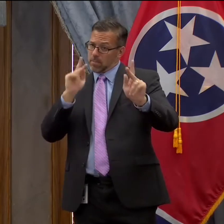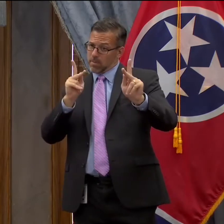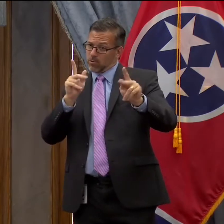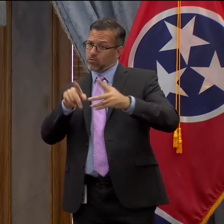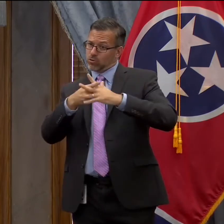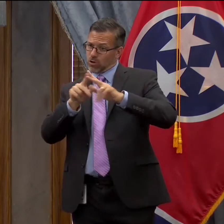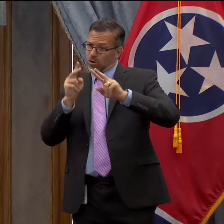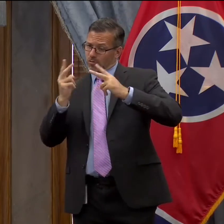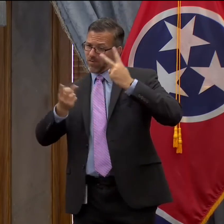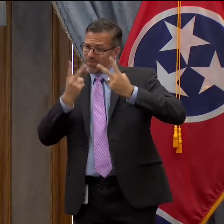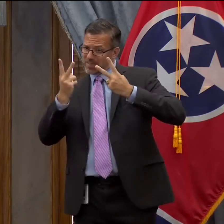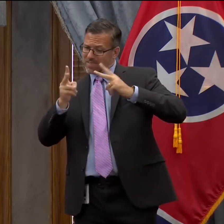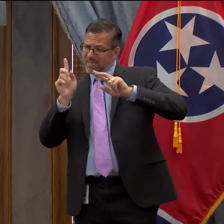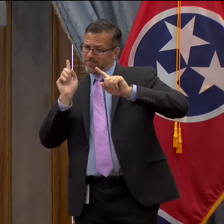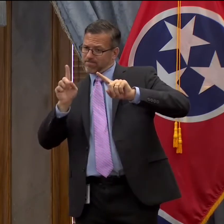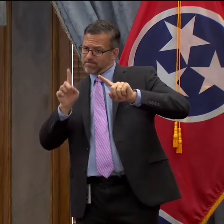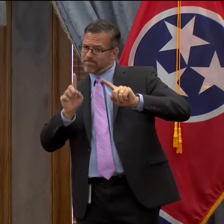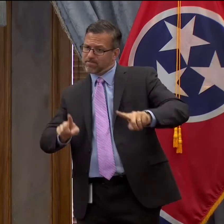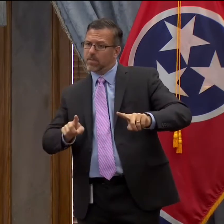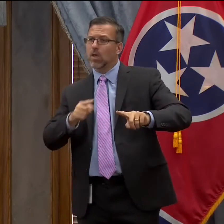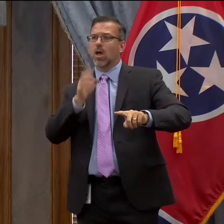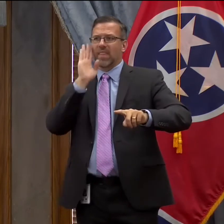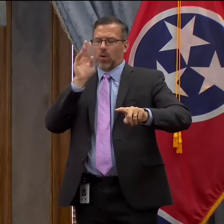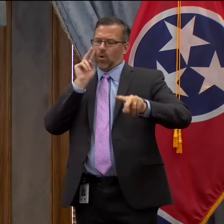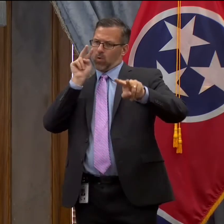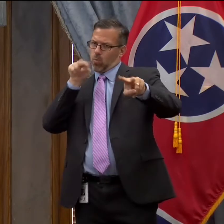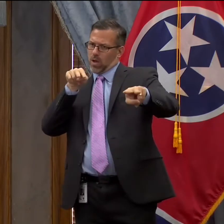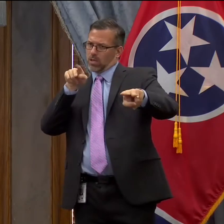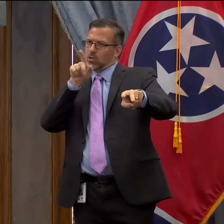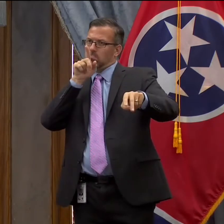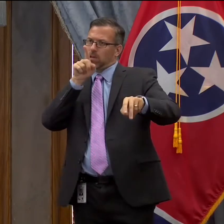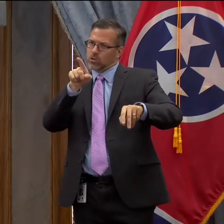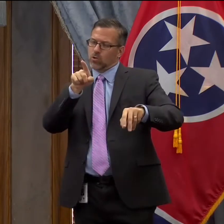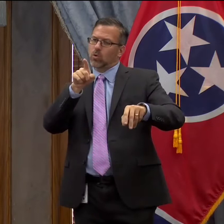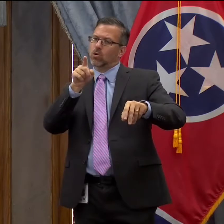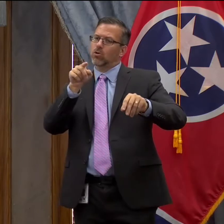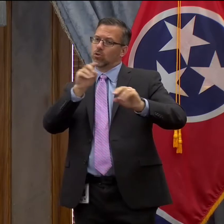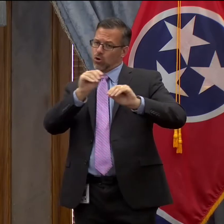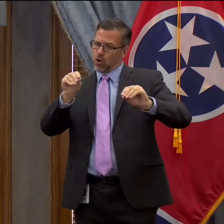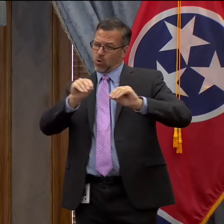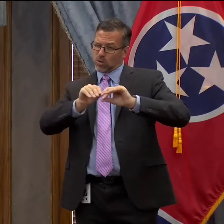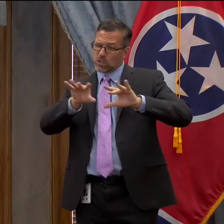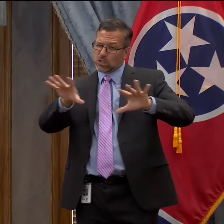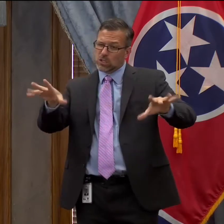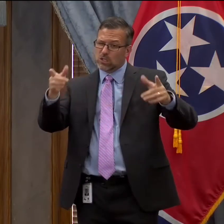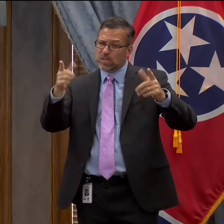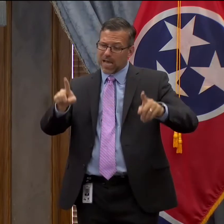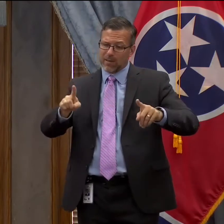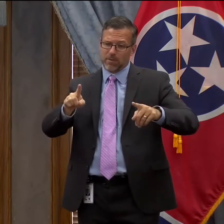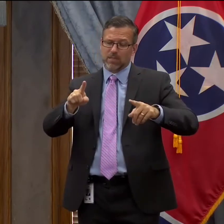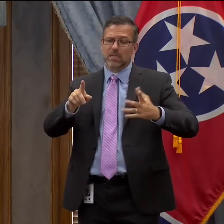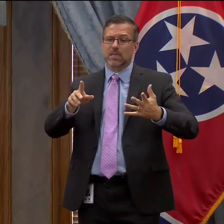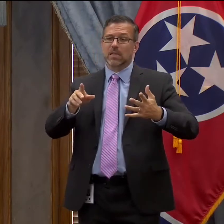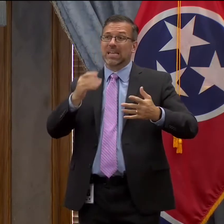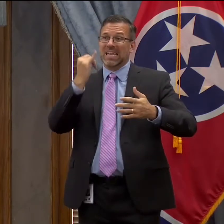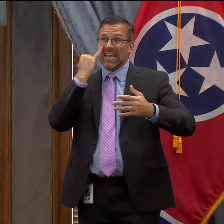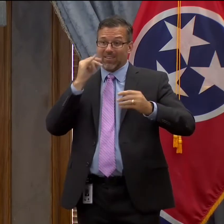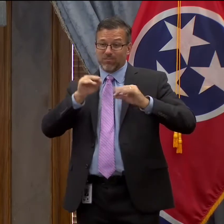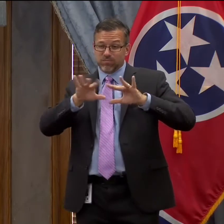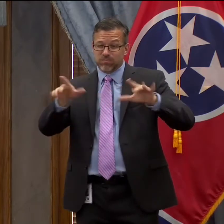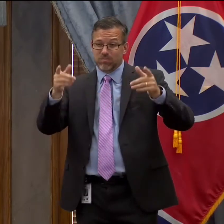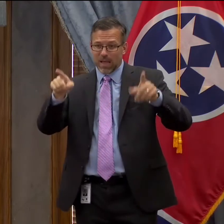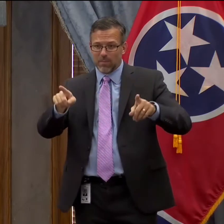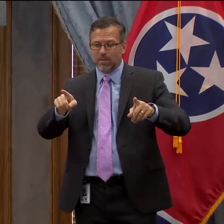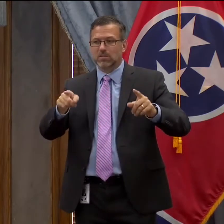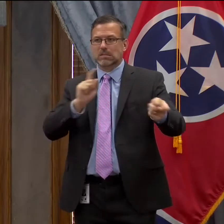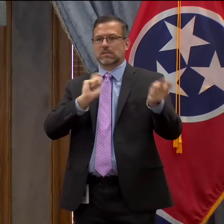visitation activity guidelines that we're announcing today and refine them if necessary. We're very grateful to the staff